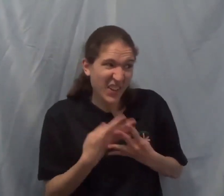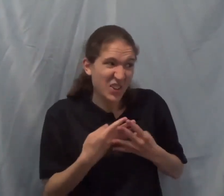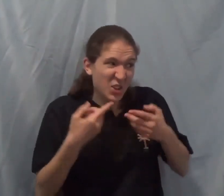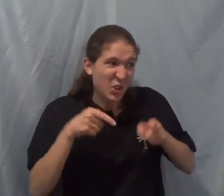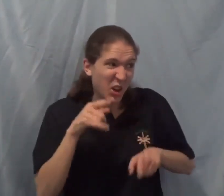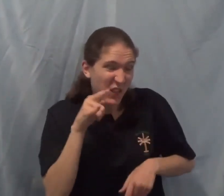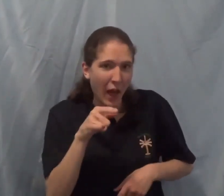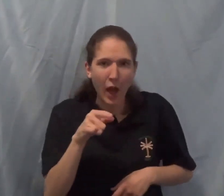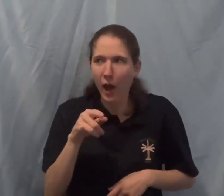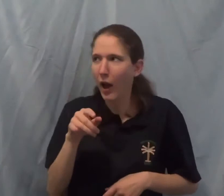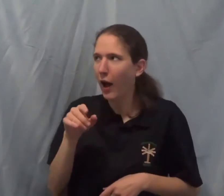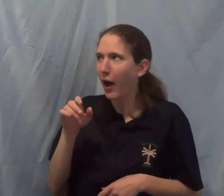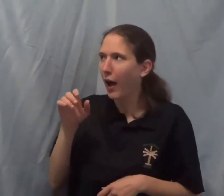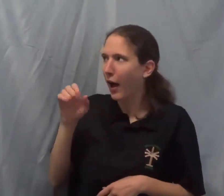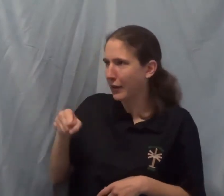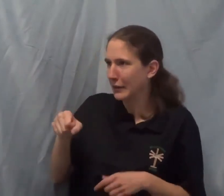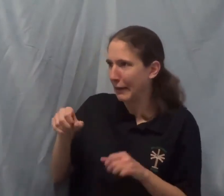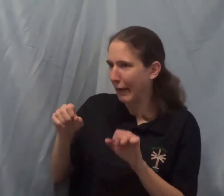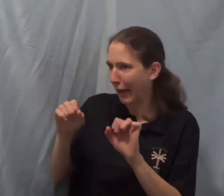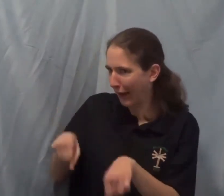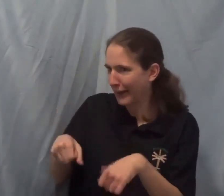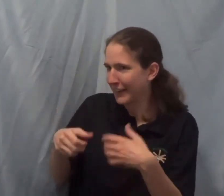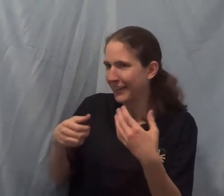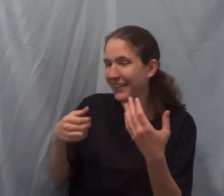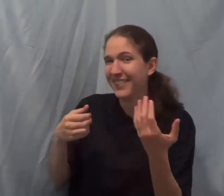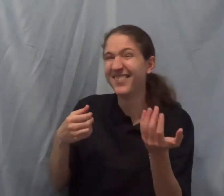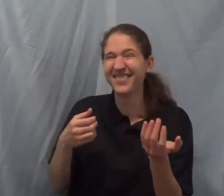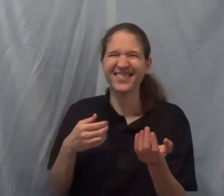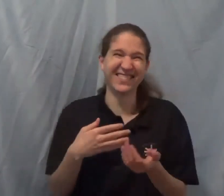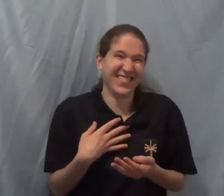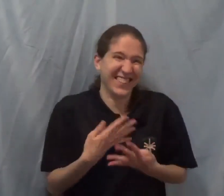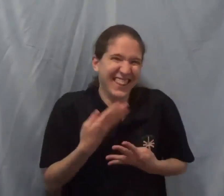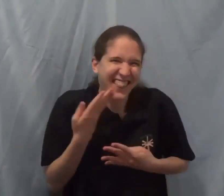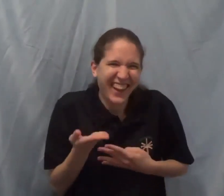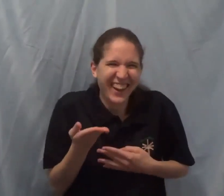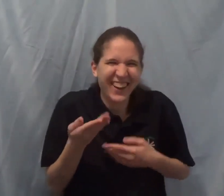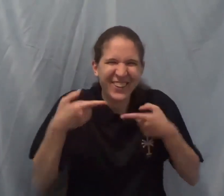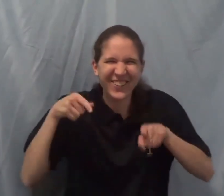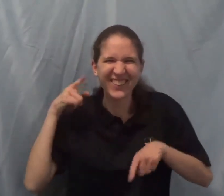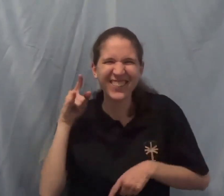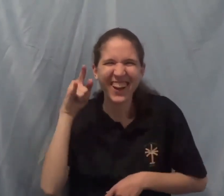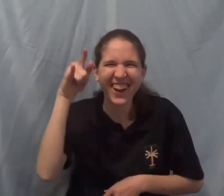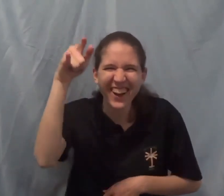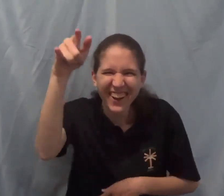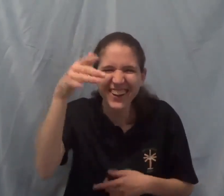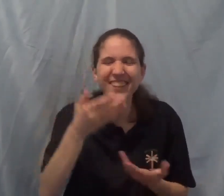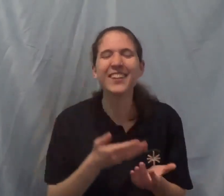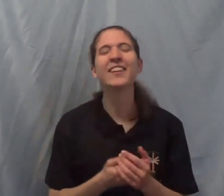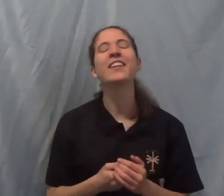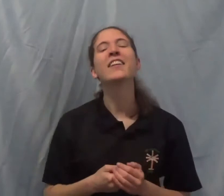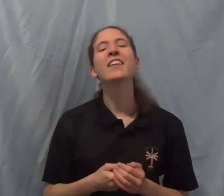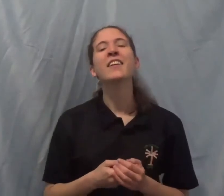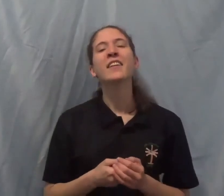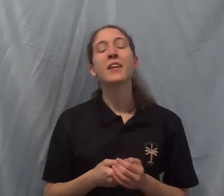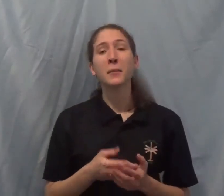got to prime the pump a little bit with the mercy, ourselves flawed, but